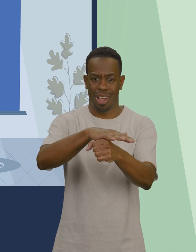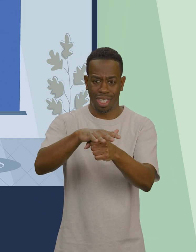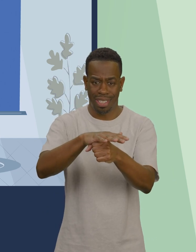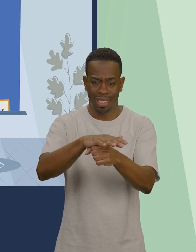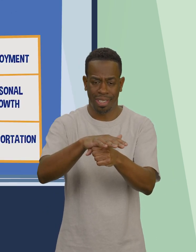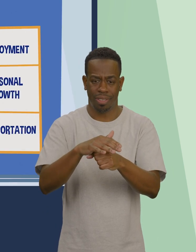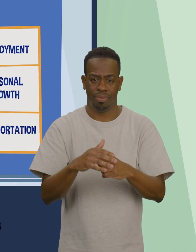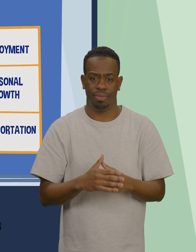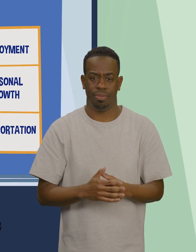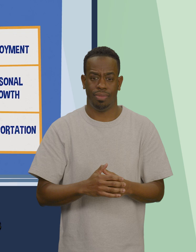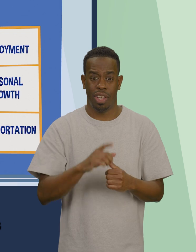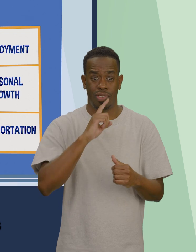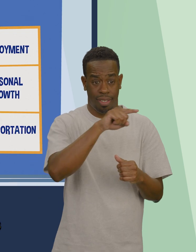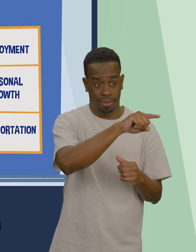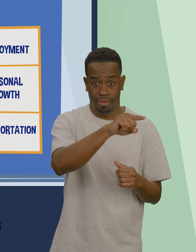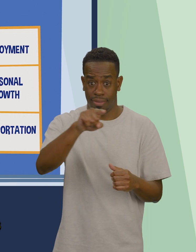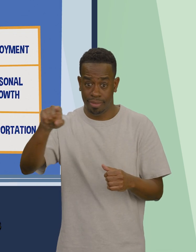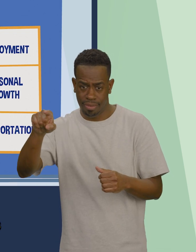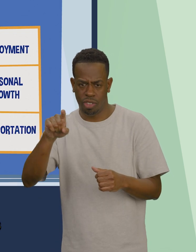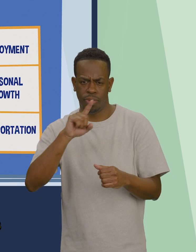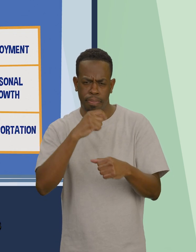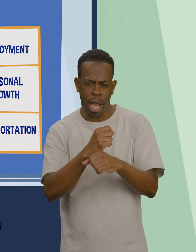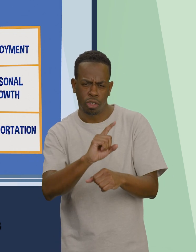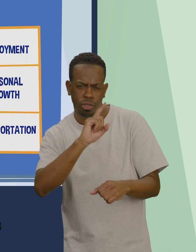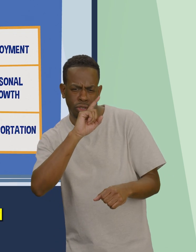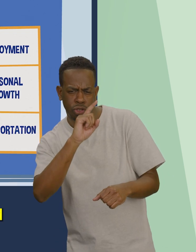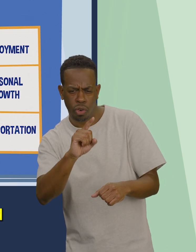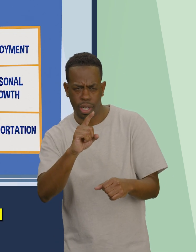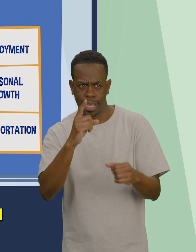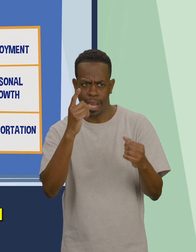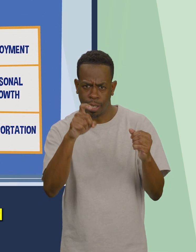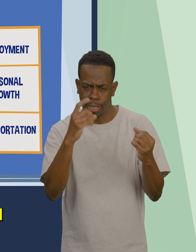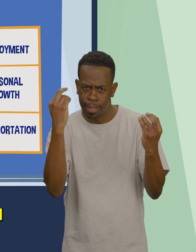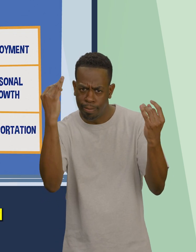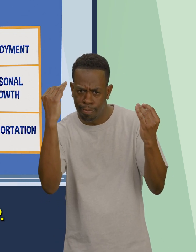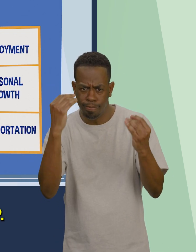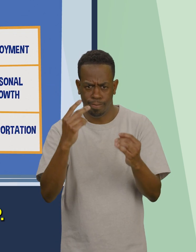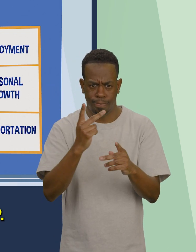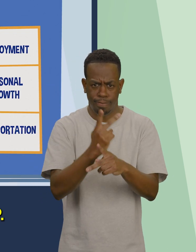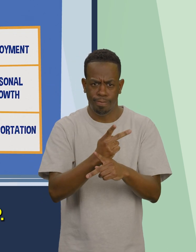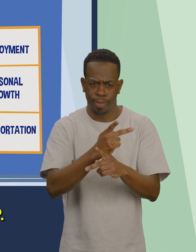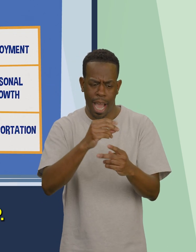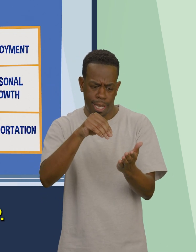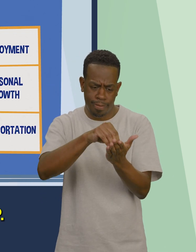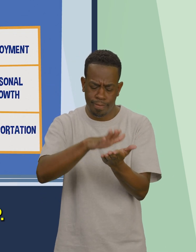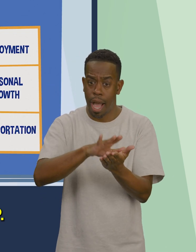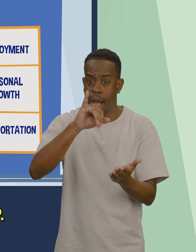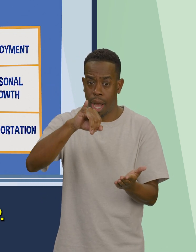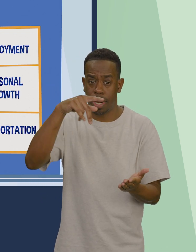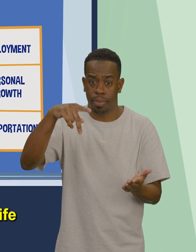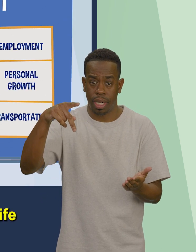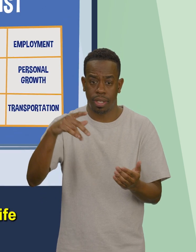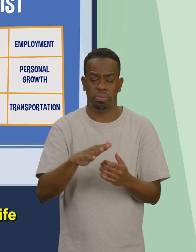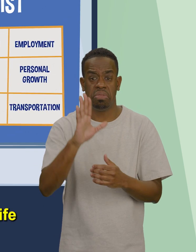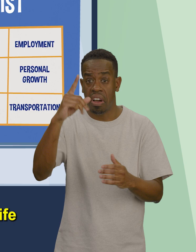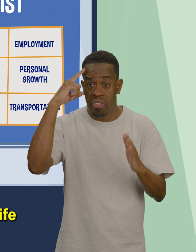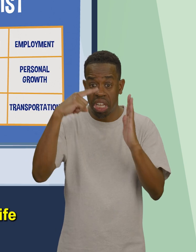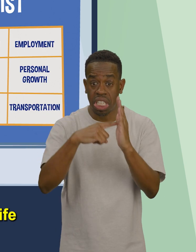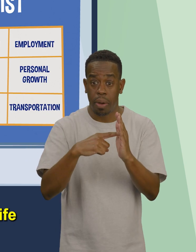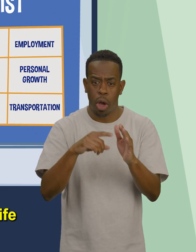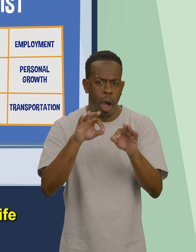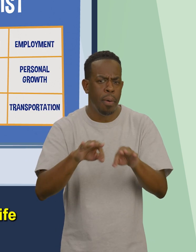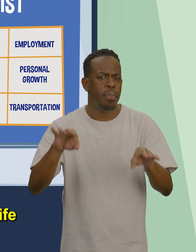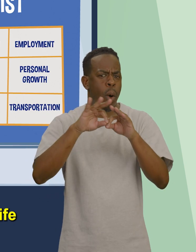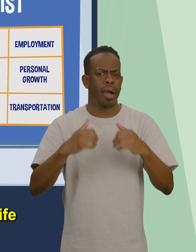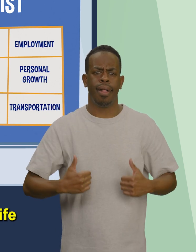areas. This ensures every aspect of their lives is thoughtfully considered and addressed in their IPP. For